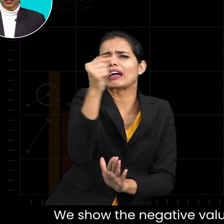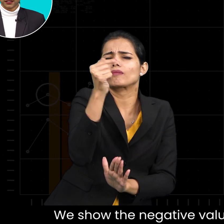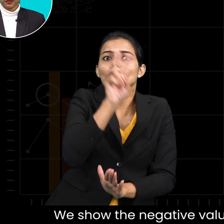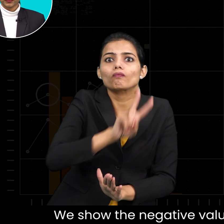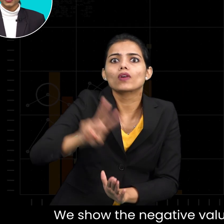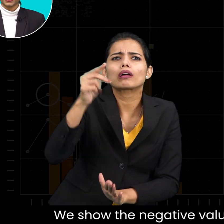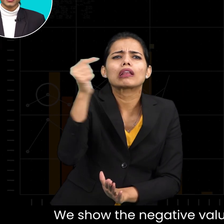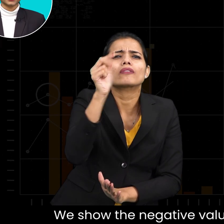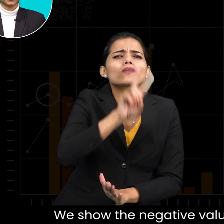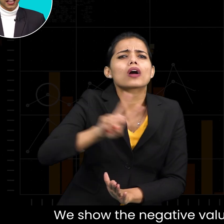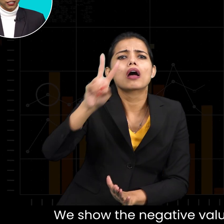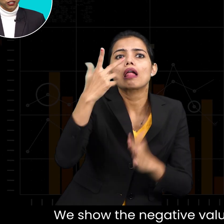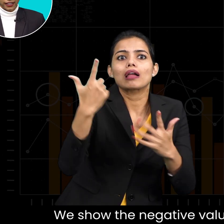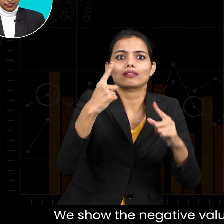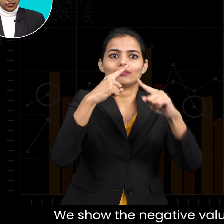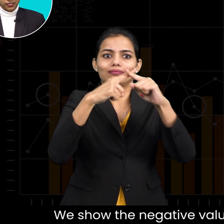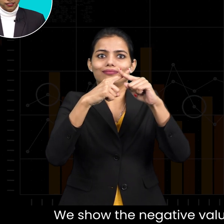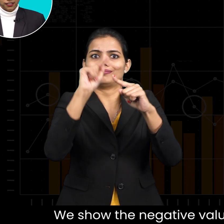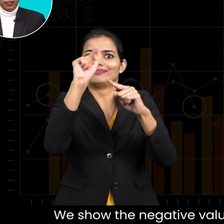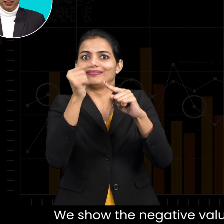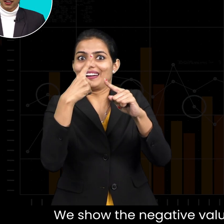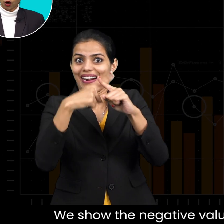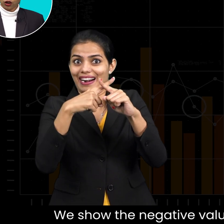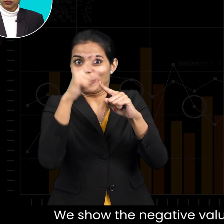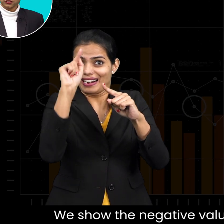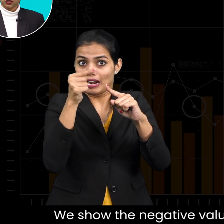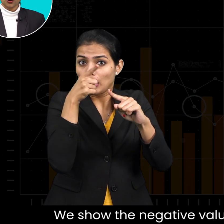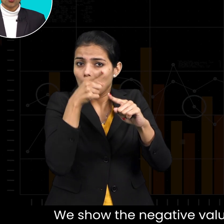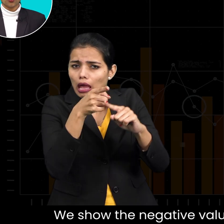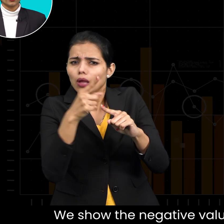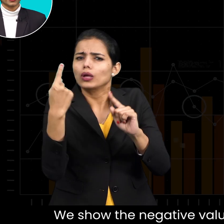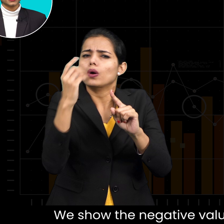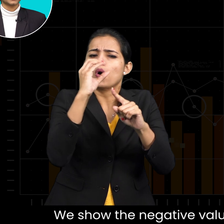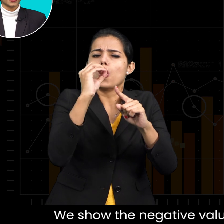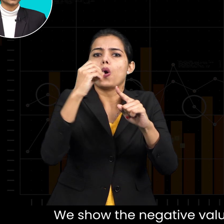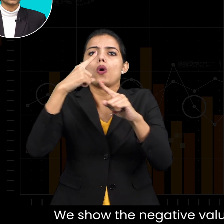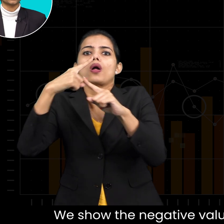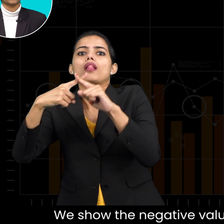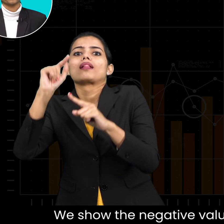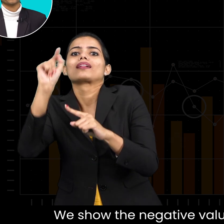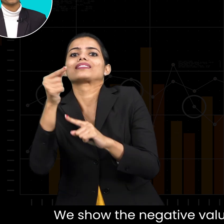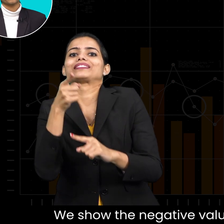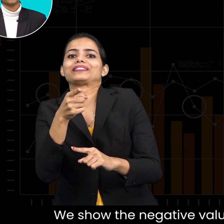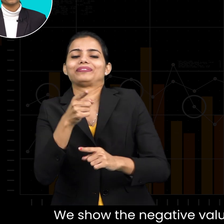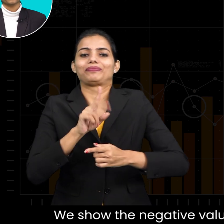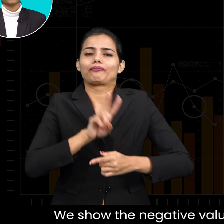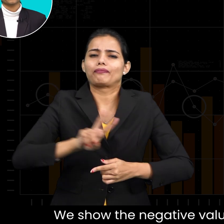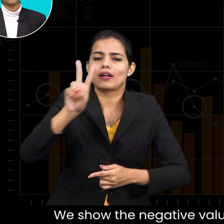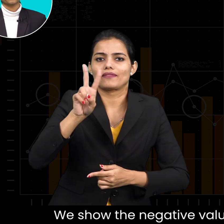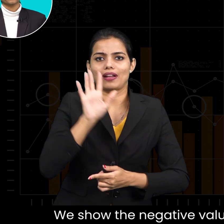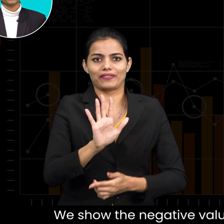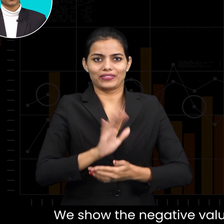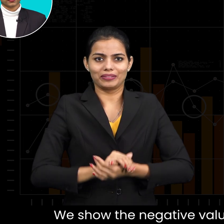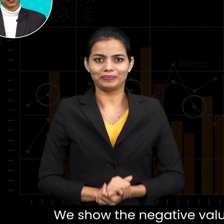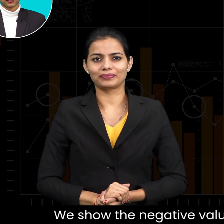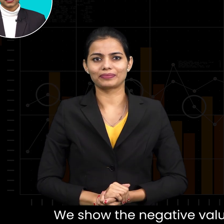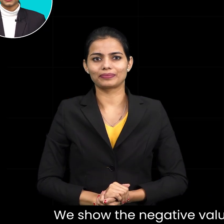values on the x dash axis along OX dash.